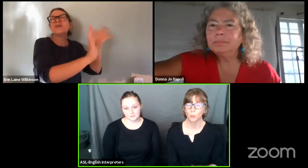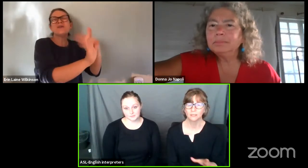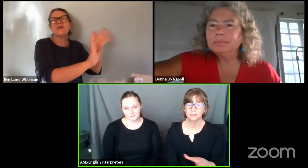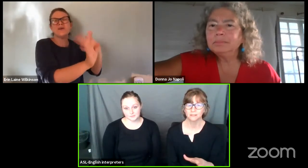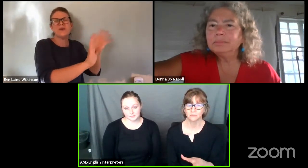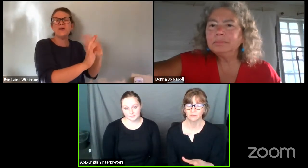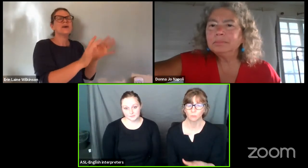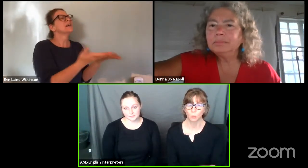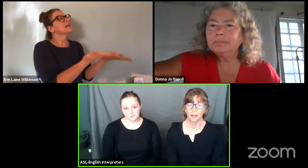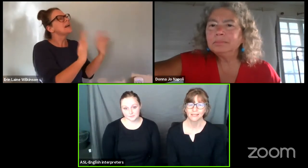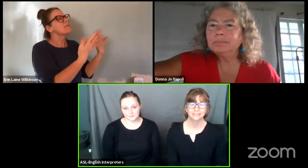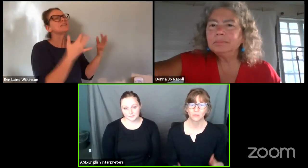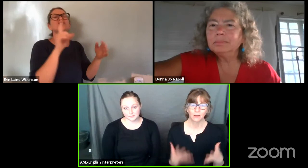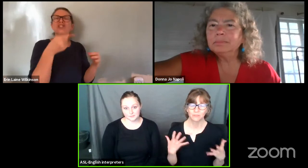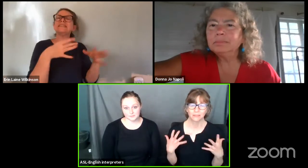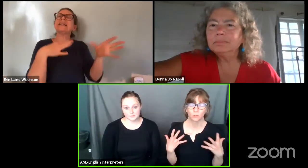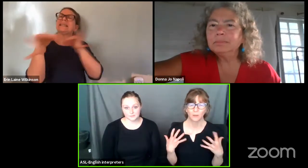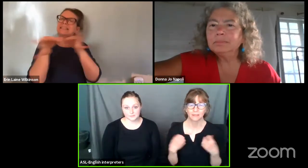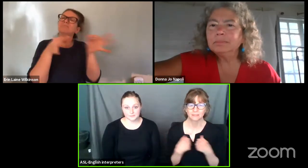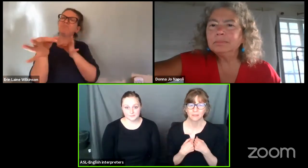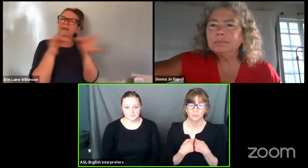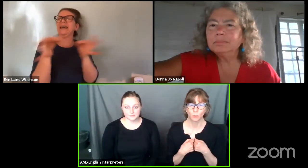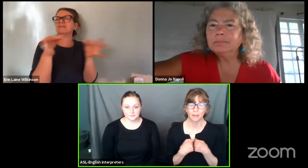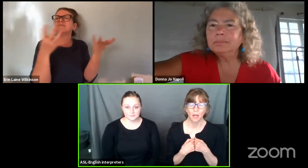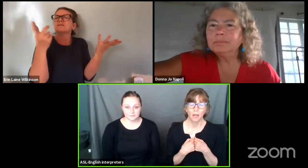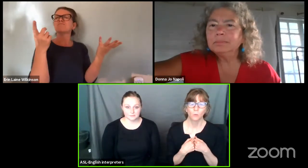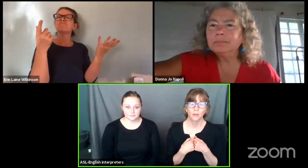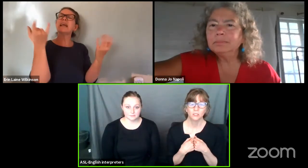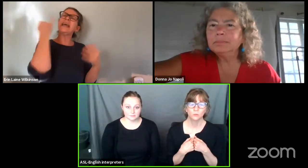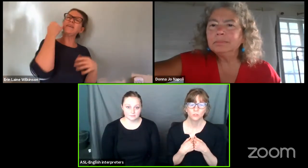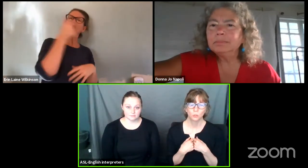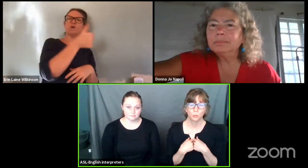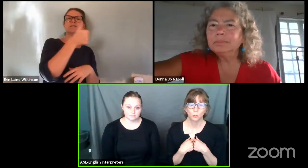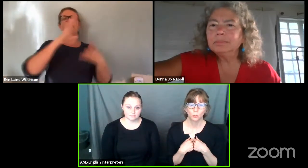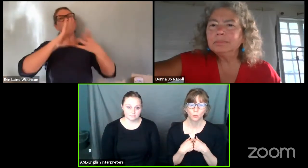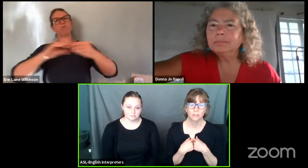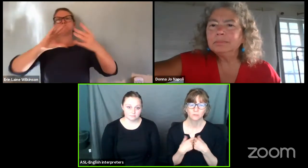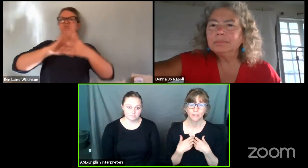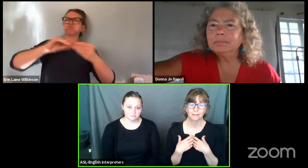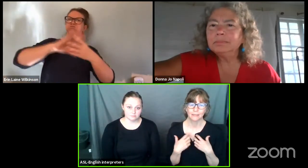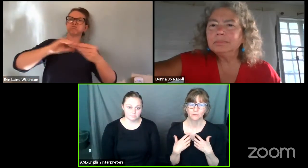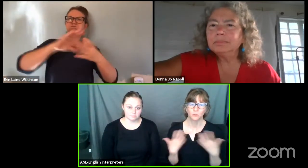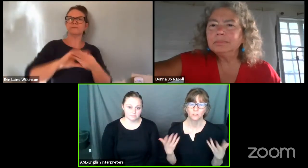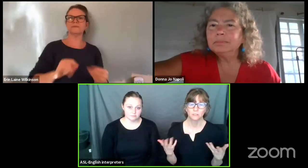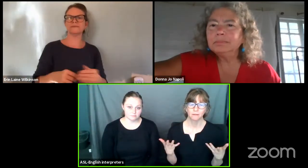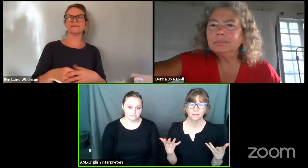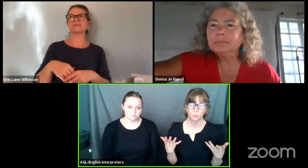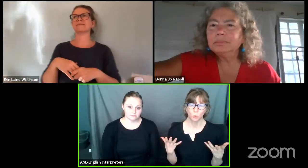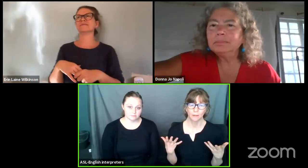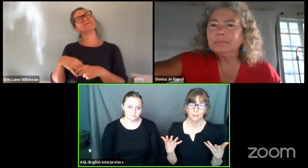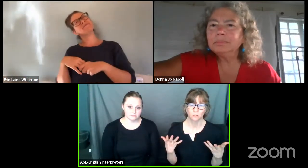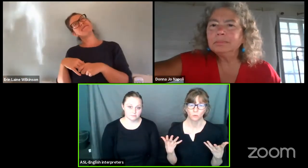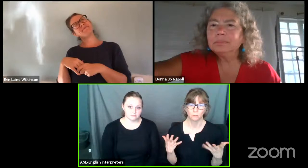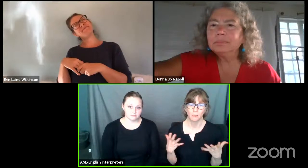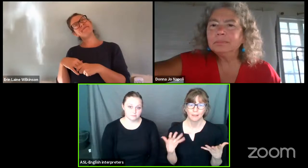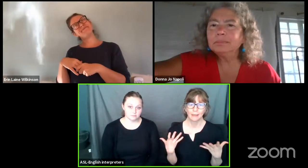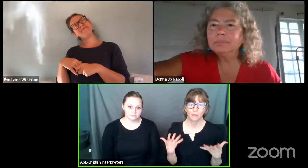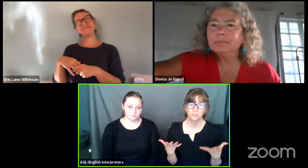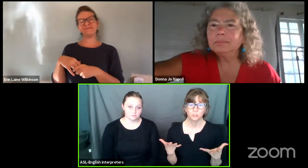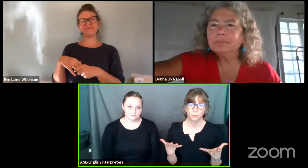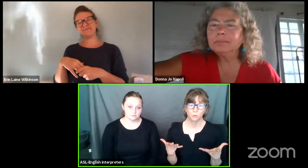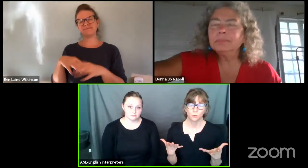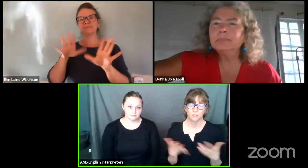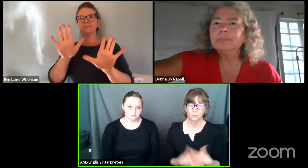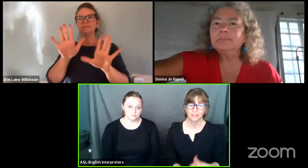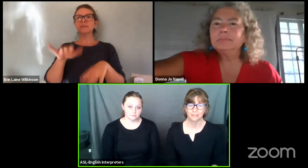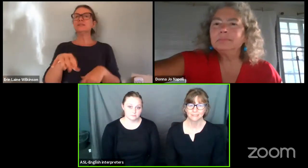and the river. He pointed to the stuff on the board. So I was like, no, wait, that's not the point. I want you to explain, like if you were telling a story, I told him, how